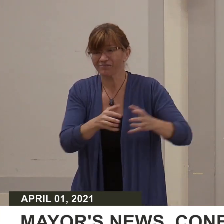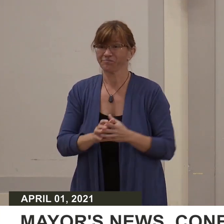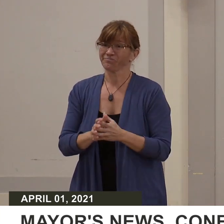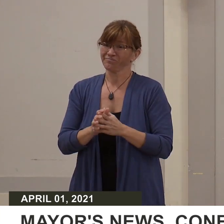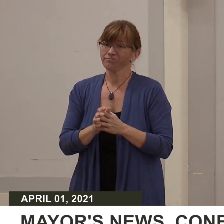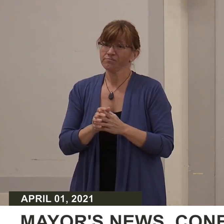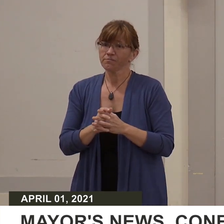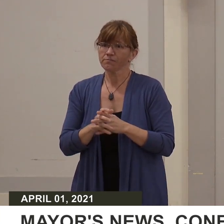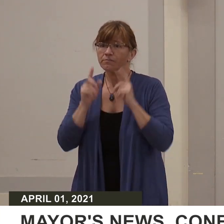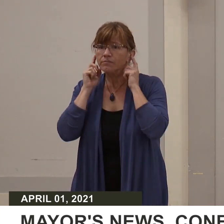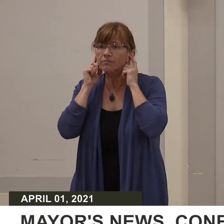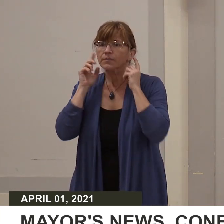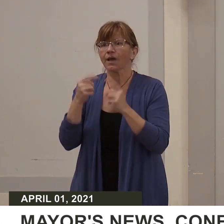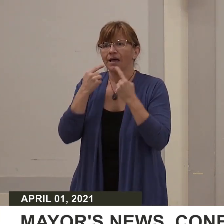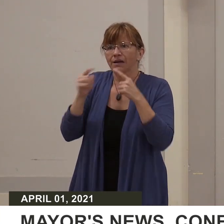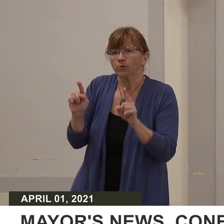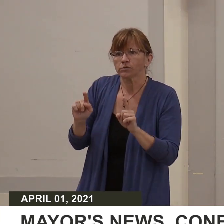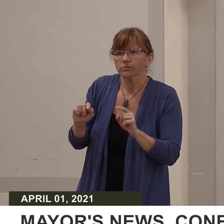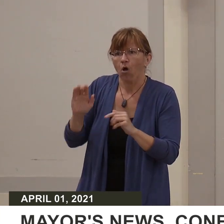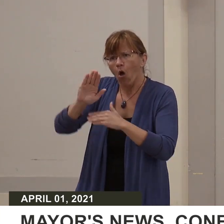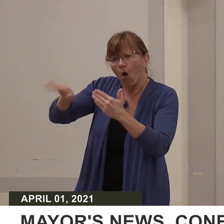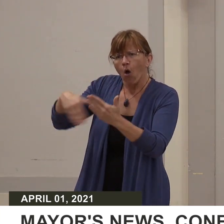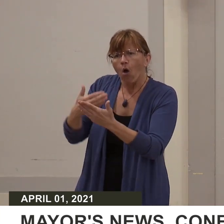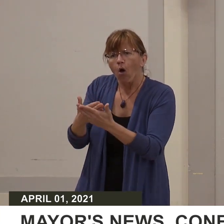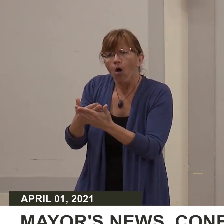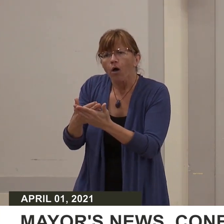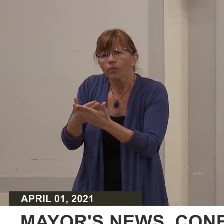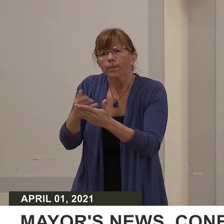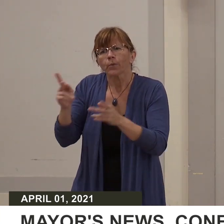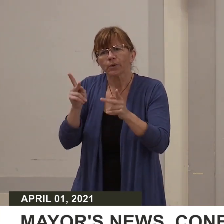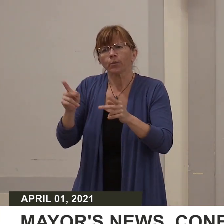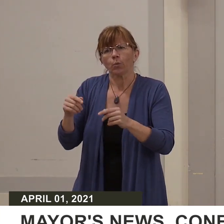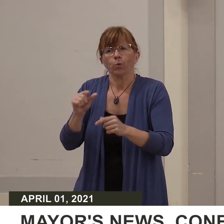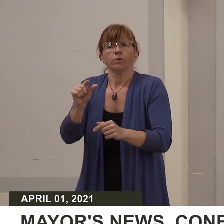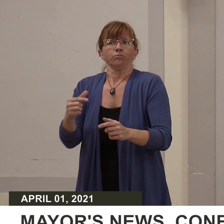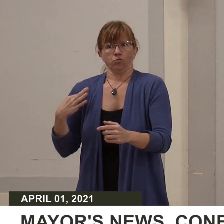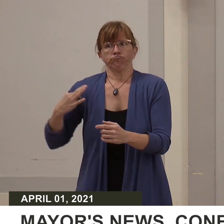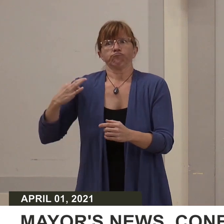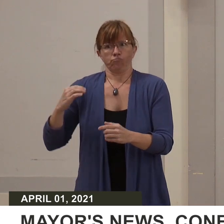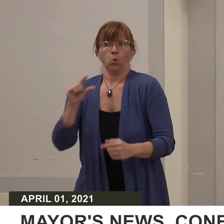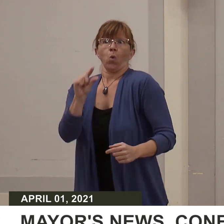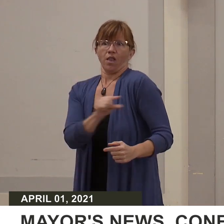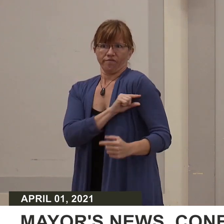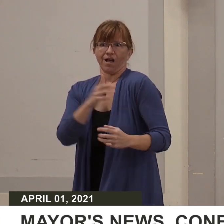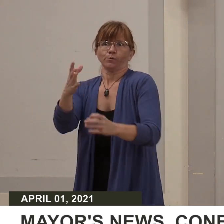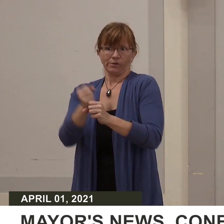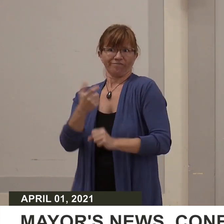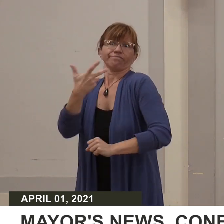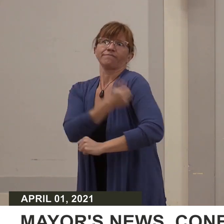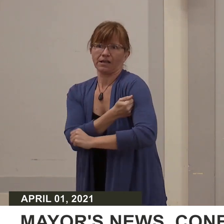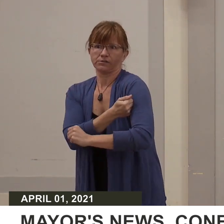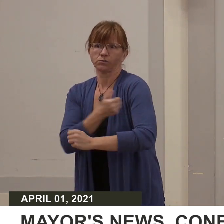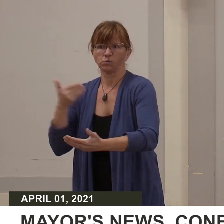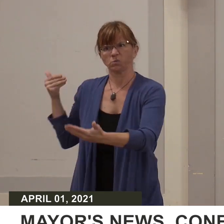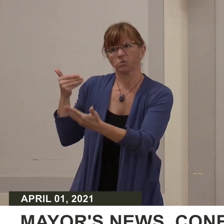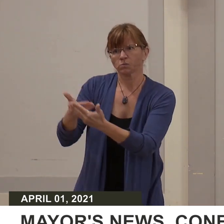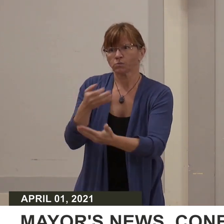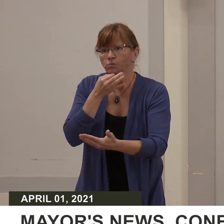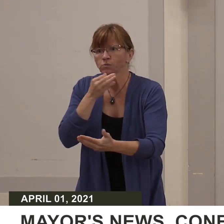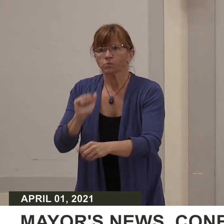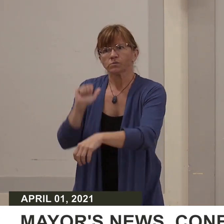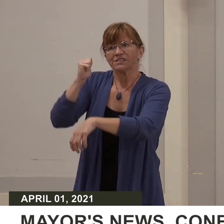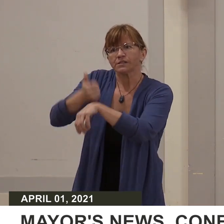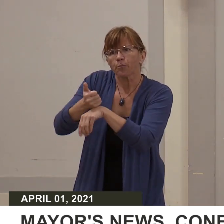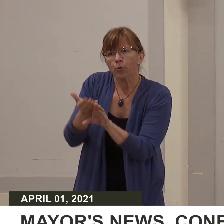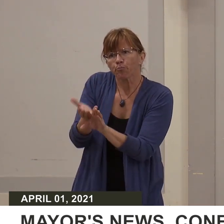April 27th, all Marylanders will be eligible to receive vaccine, we have created a vaccination pre-registration portal for all